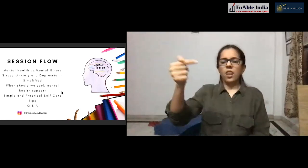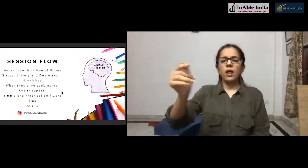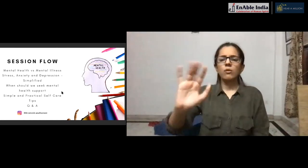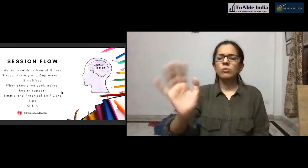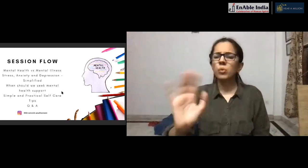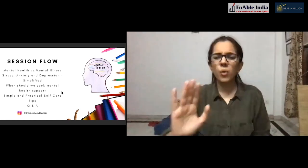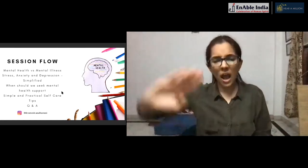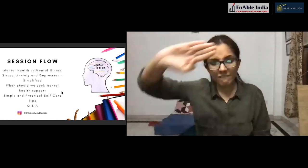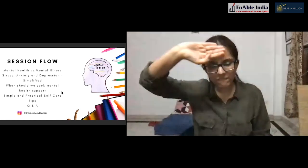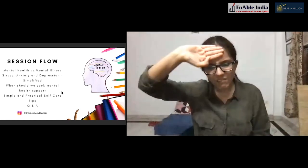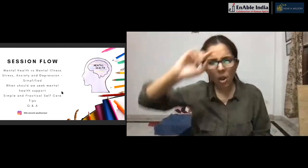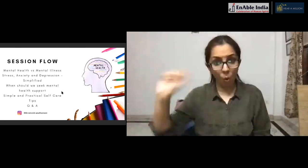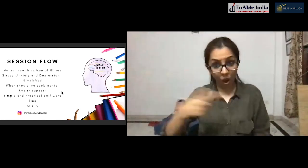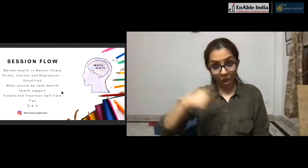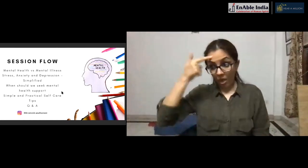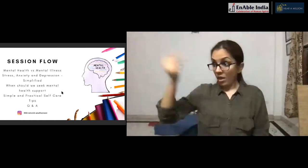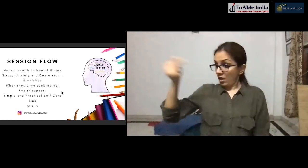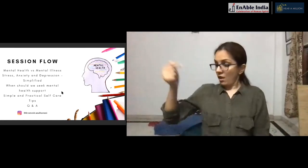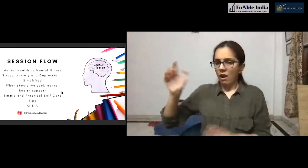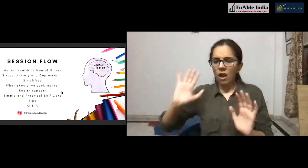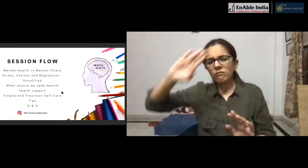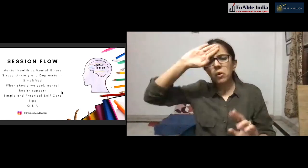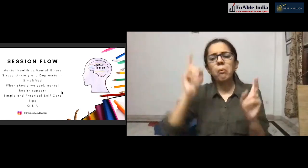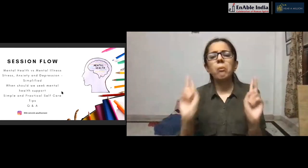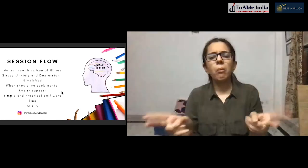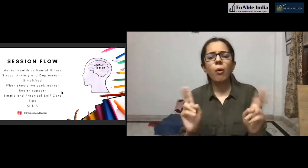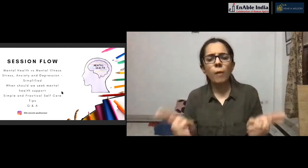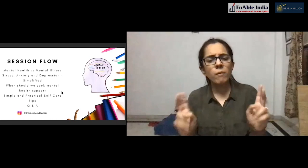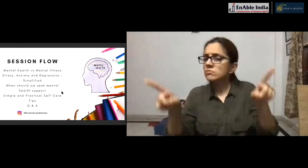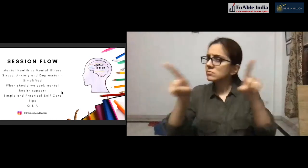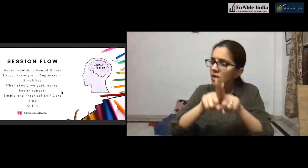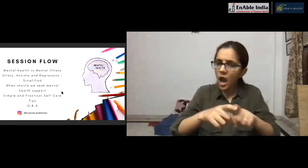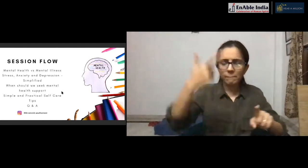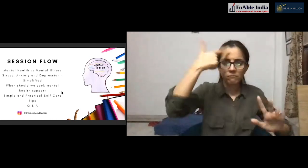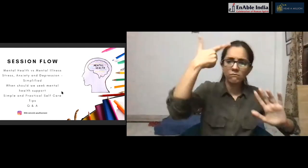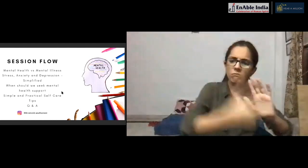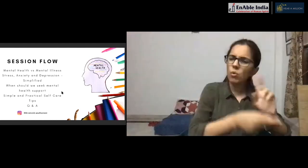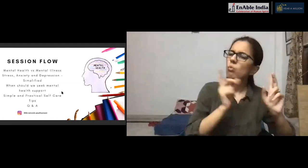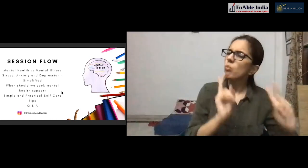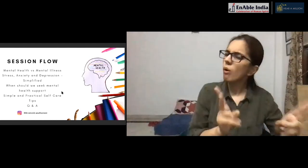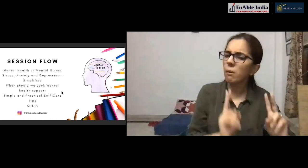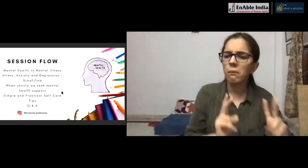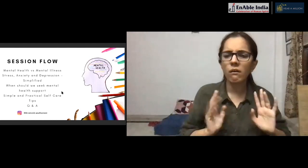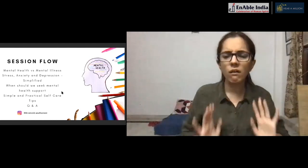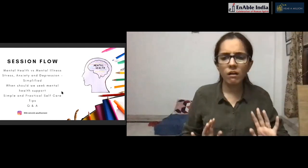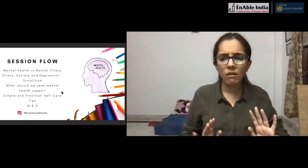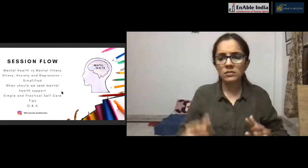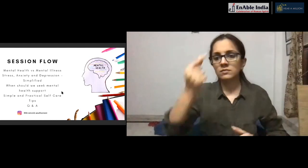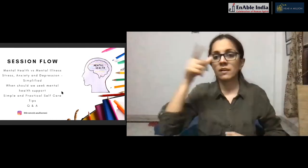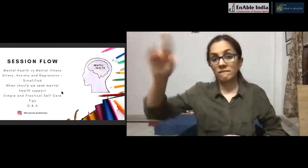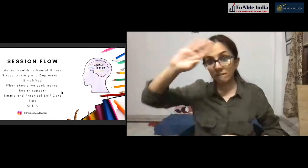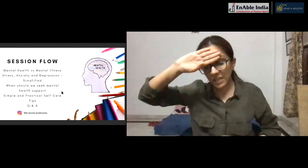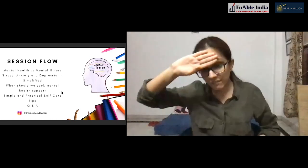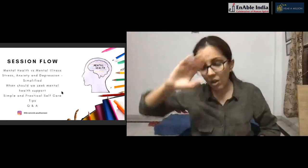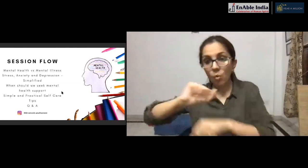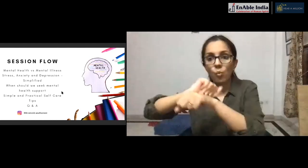or common cold, you don't freak out, right? Even in physical condition, there are different ranges of condition, right? Common cold, COVID,